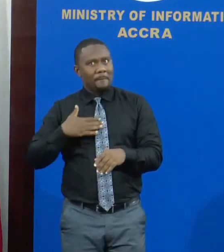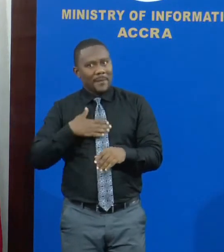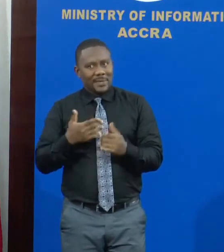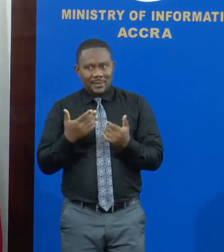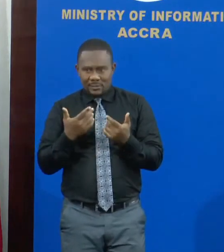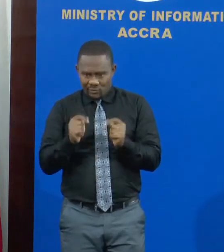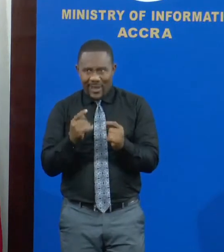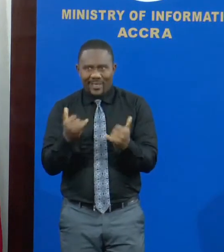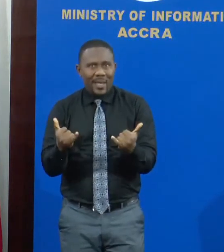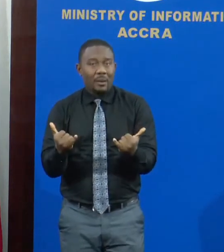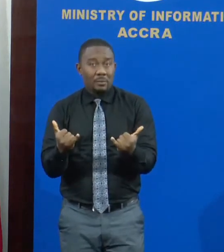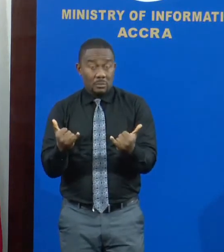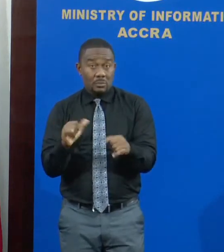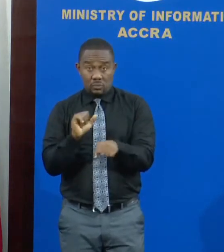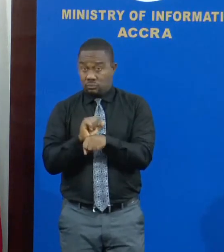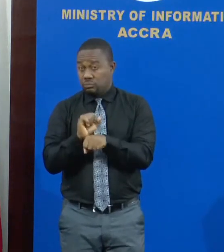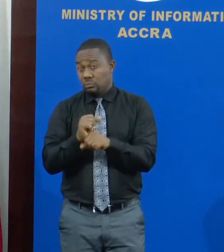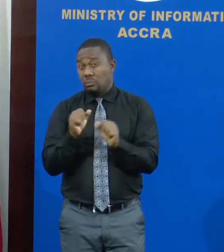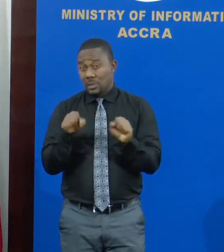works.